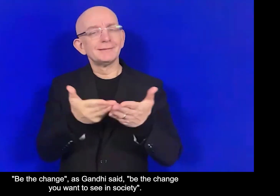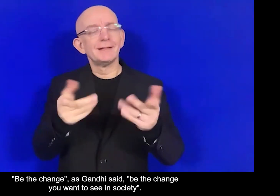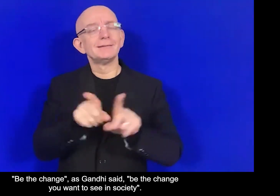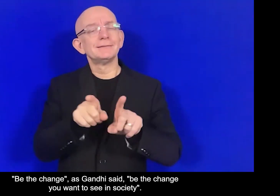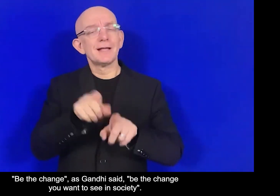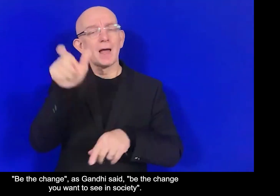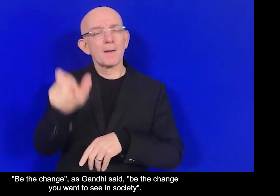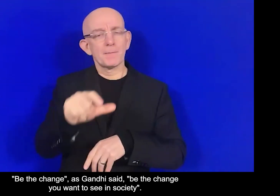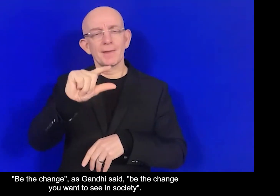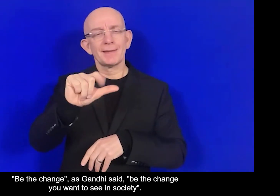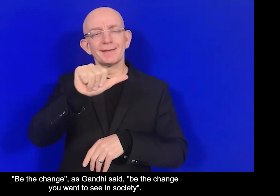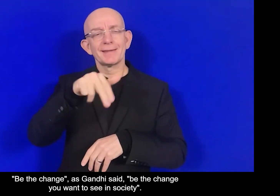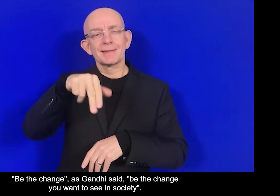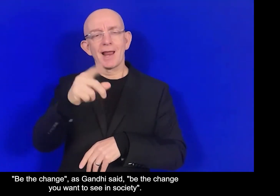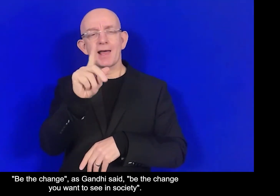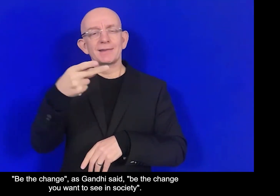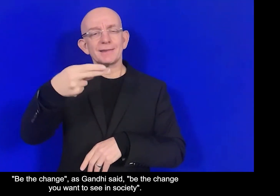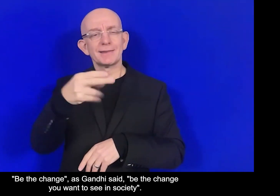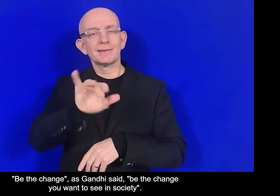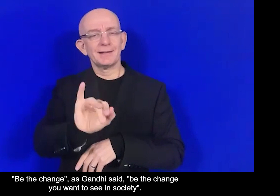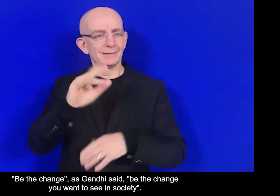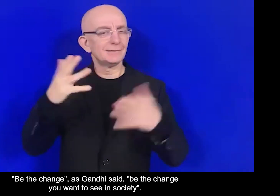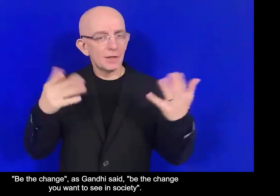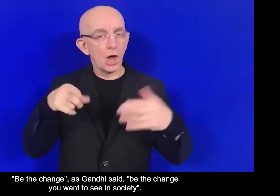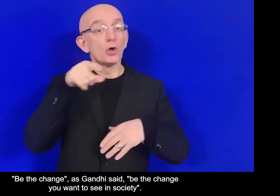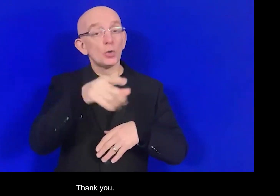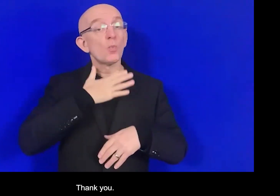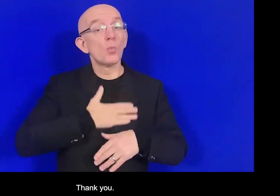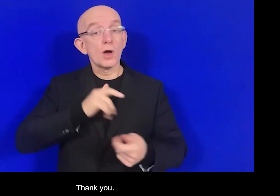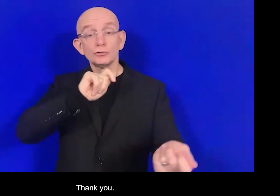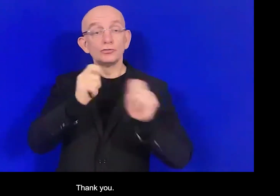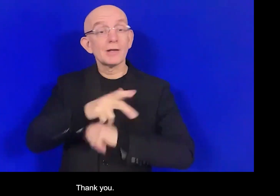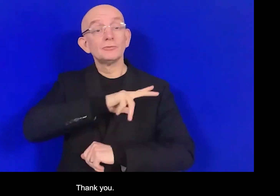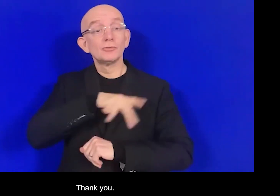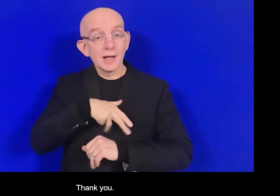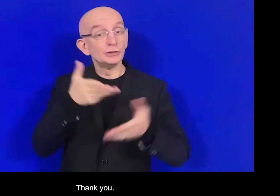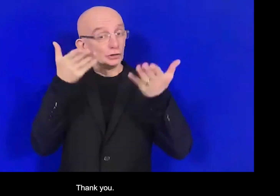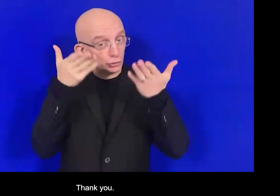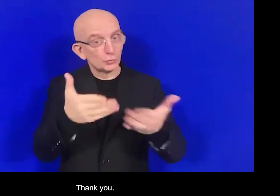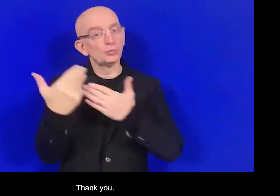as Gandhi said, be the change you want to see in society. Thank you.